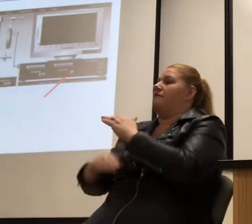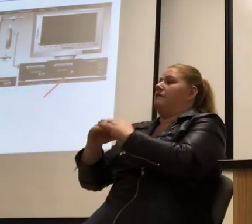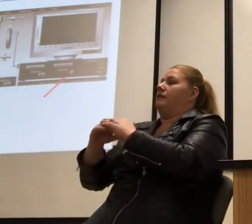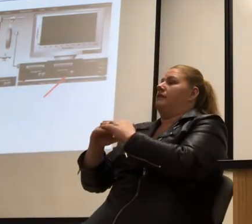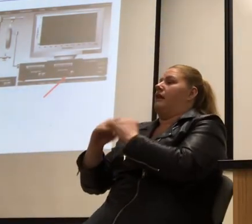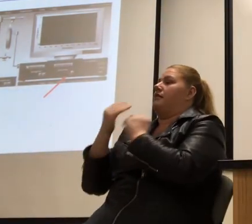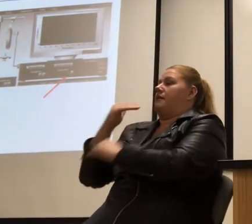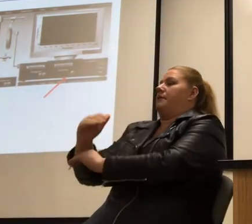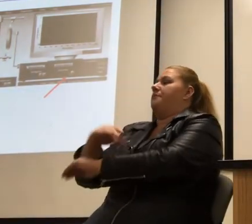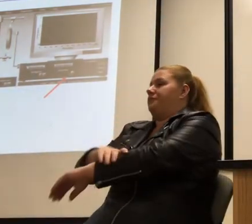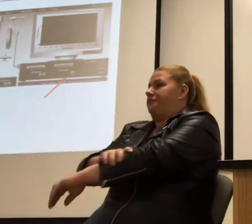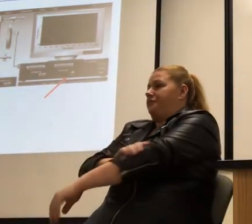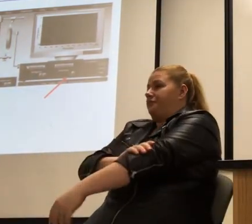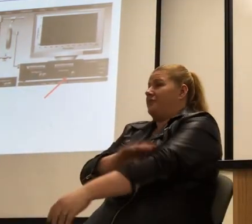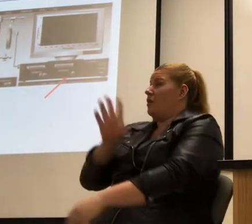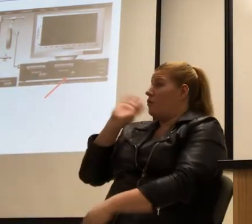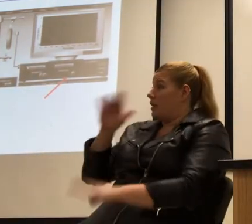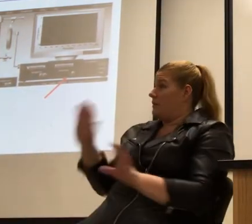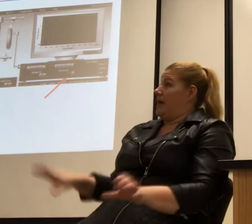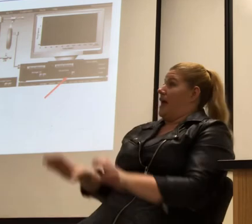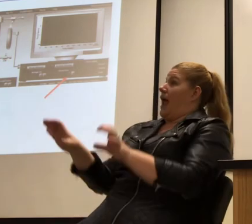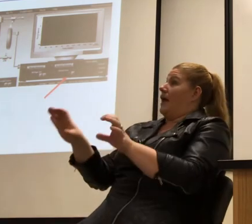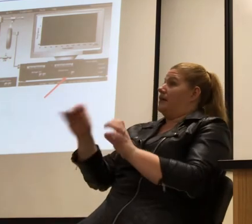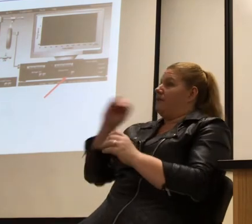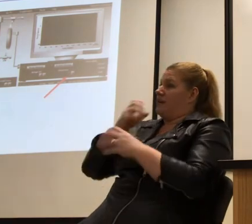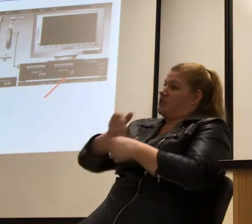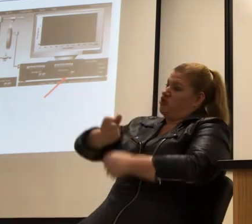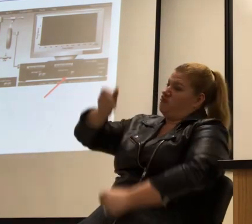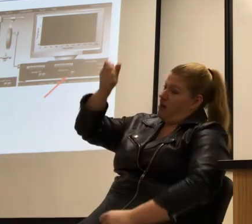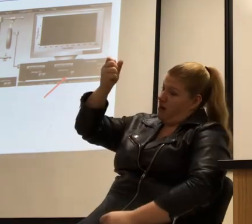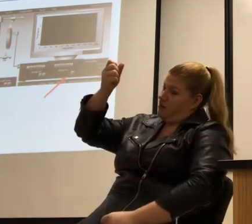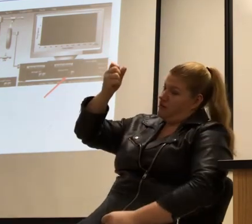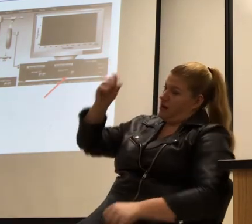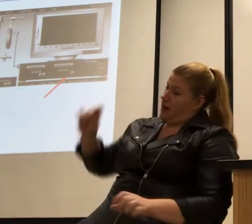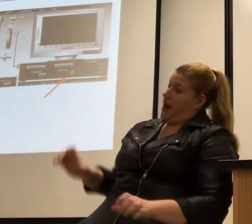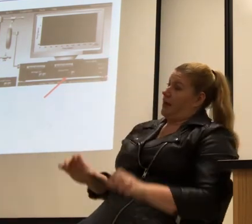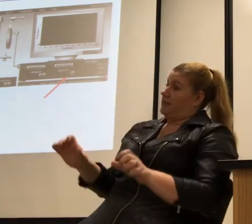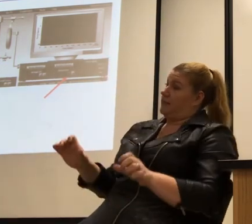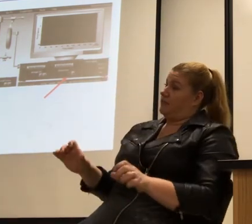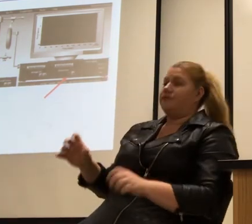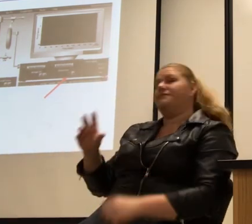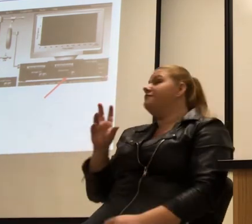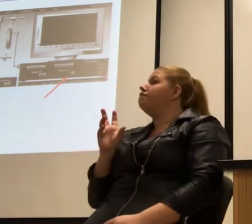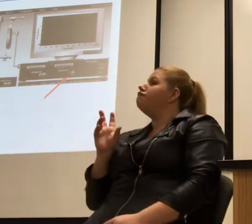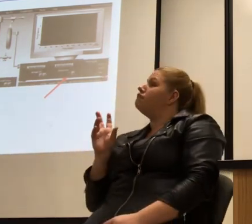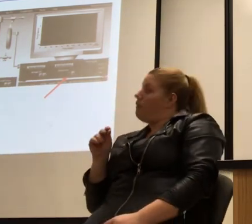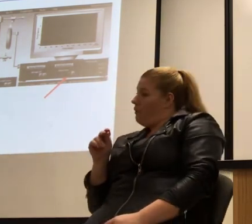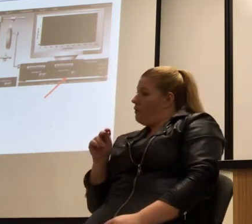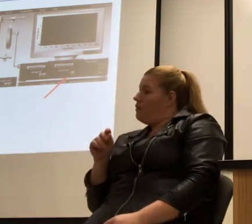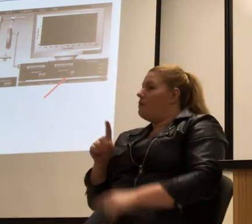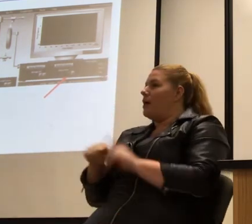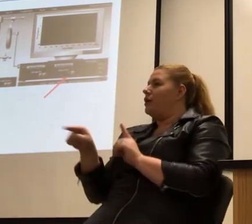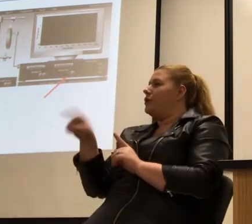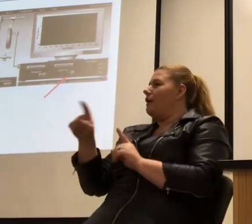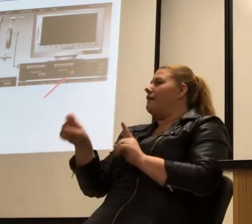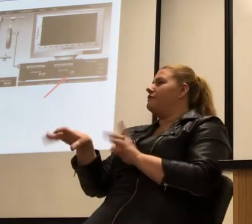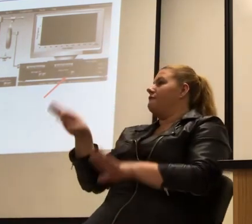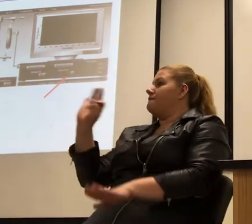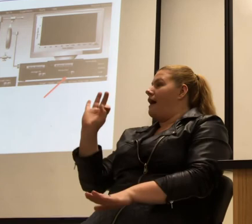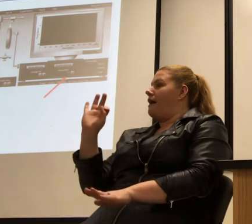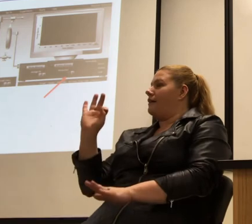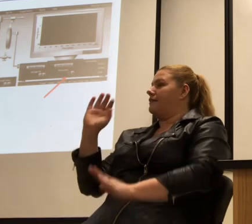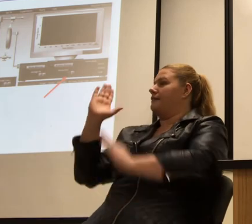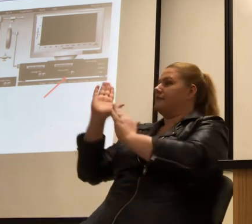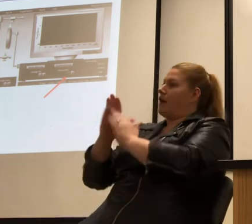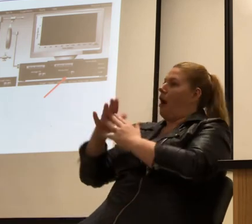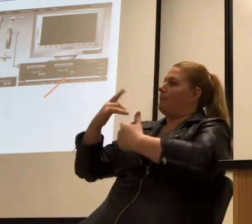will it be as active? Huh? Will it be as active? Yeah, the answer is no, but yeah, you got to find where it kind of peaks and